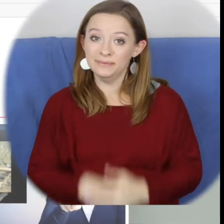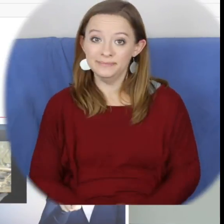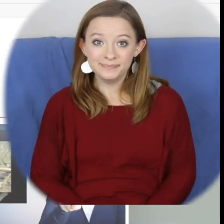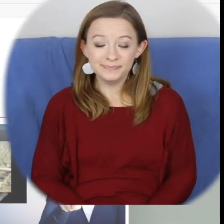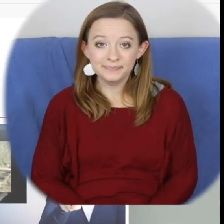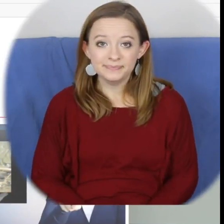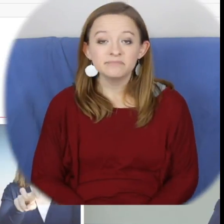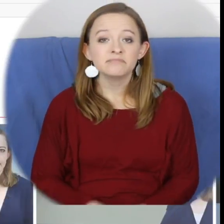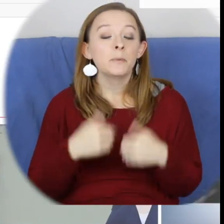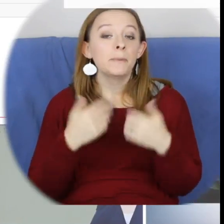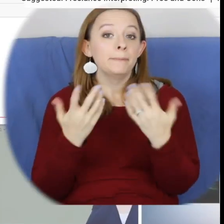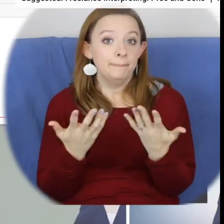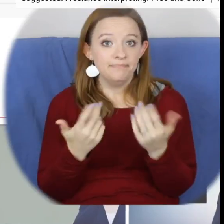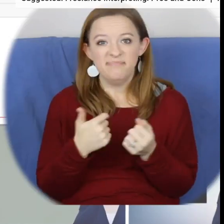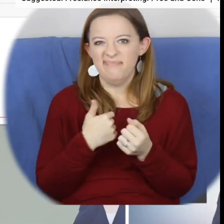up an e-portfolio.